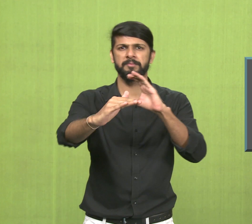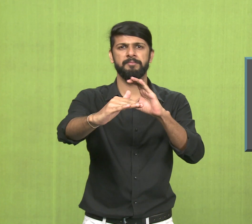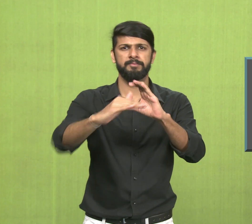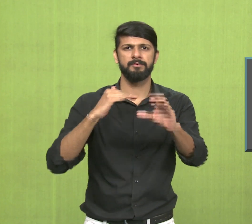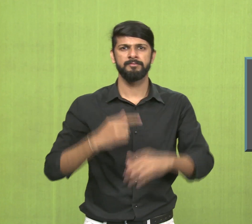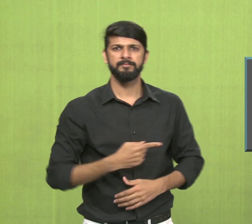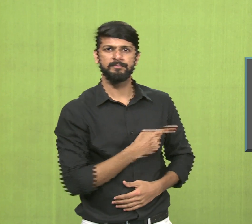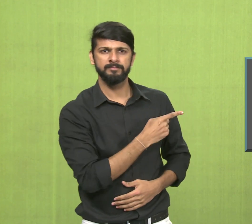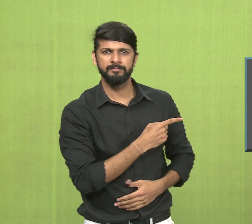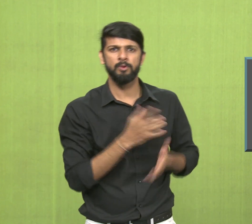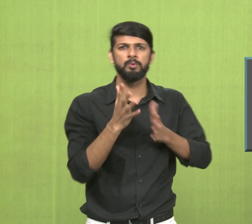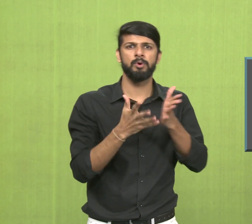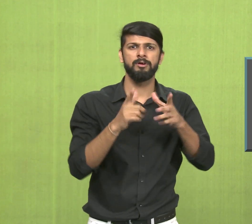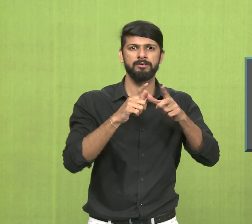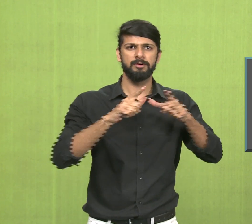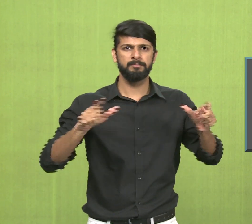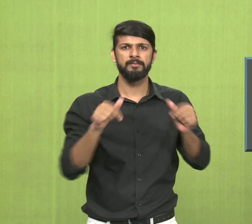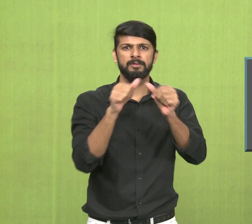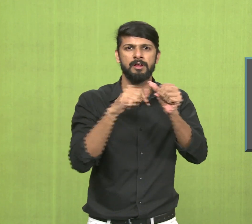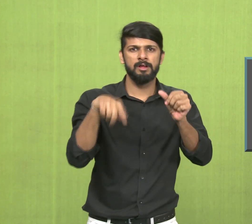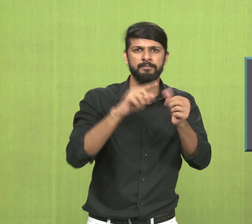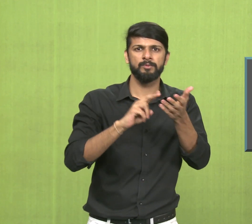If you have any queries, please email us at